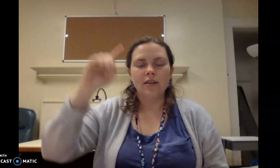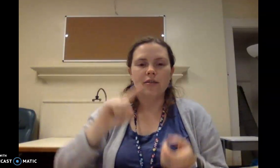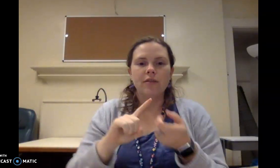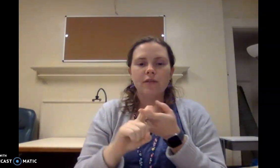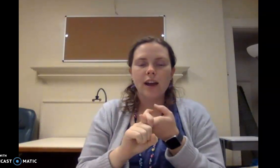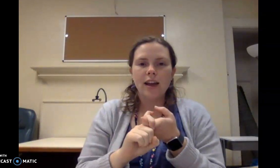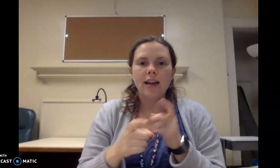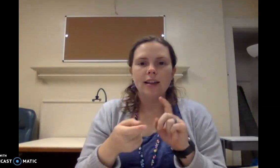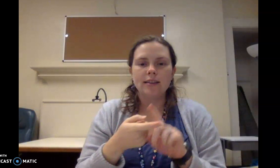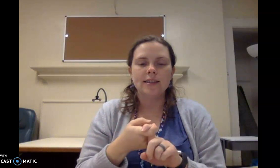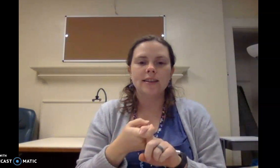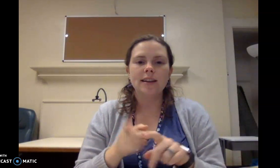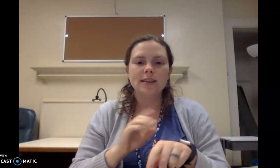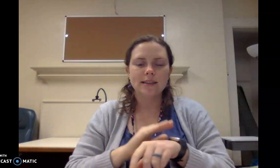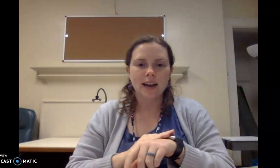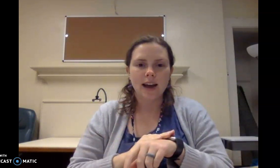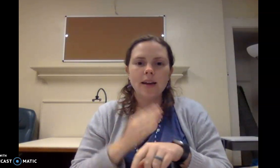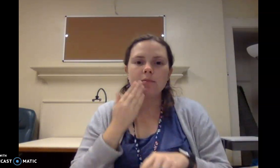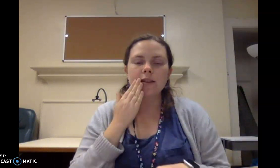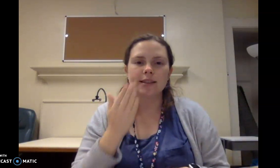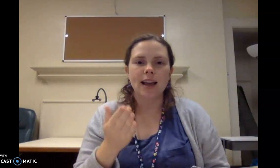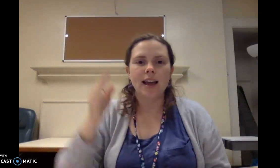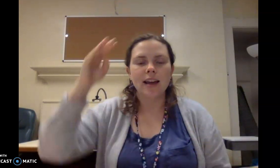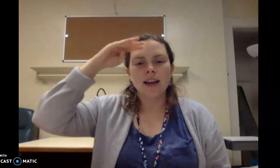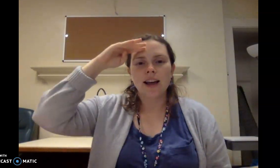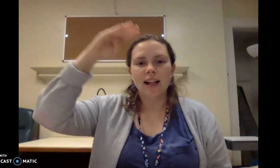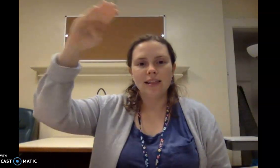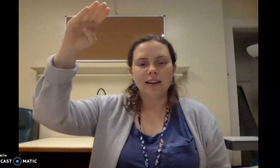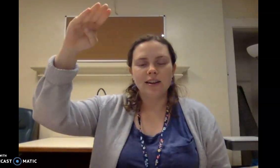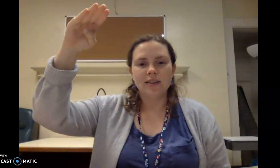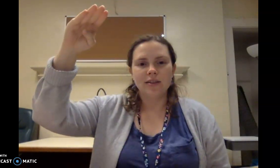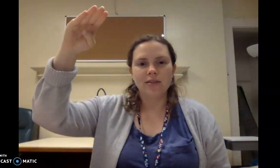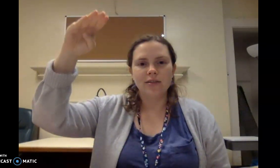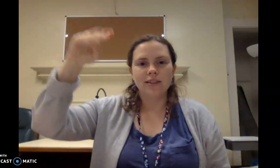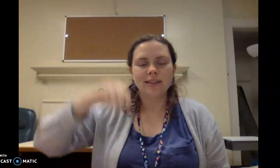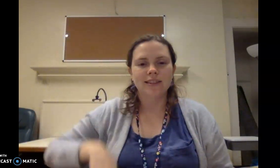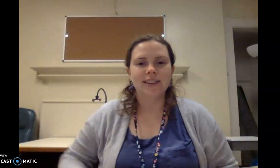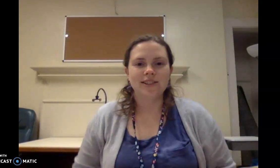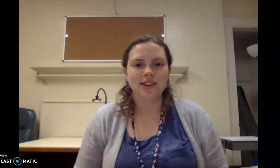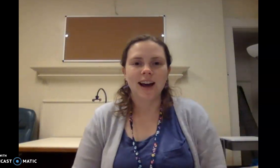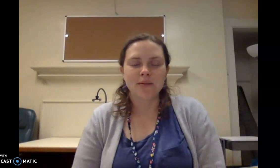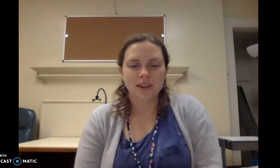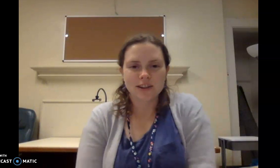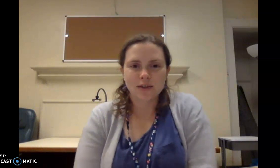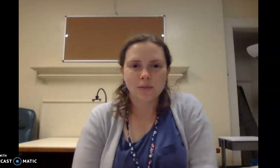Hello, friends. It's time to say hello. Good job. You want to do it one more